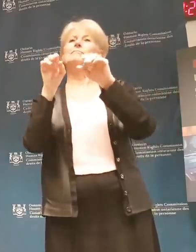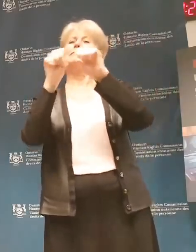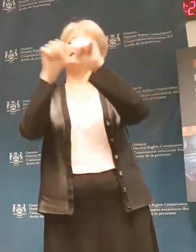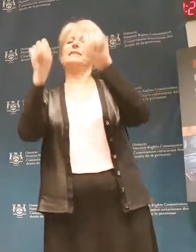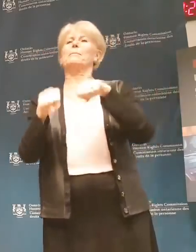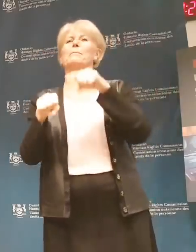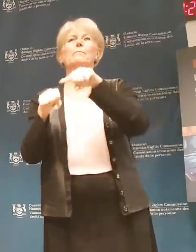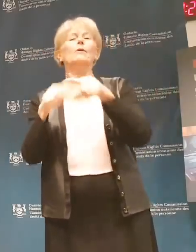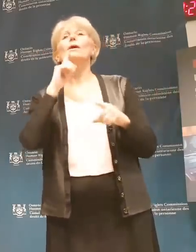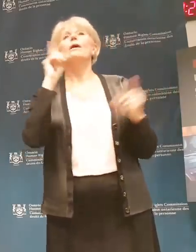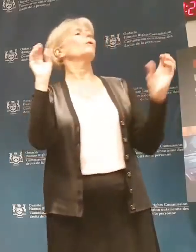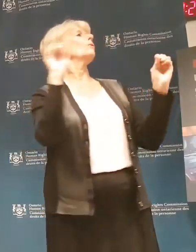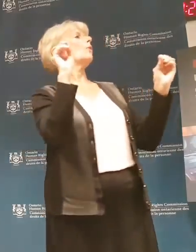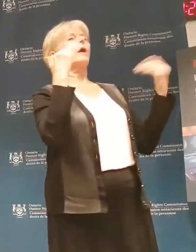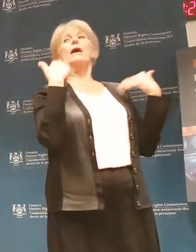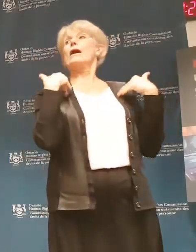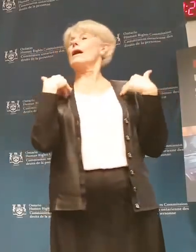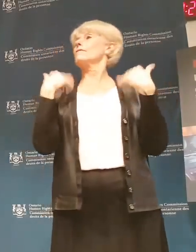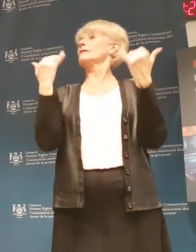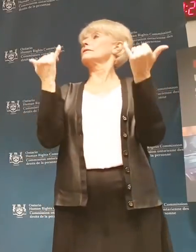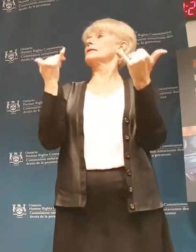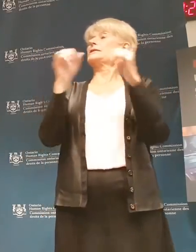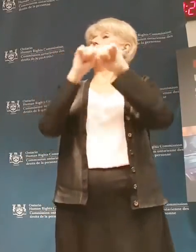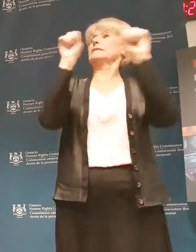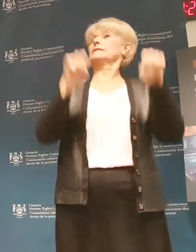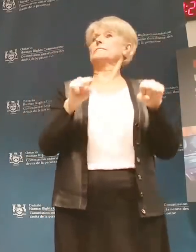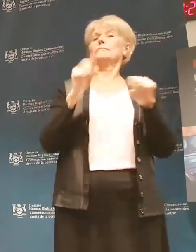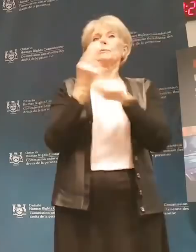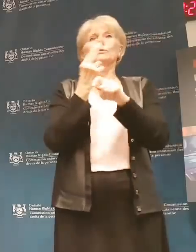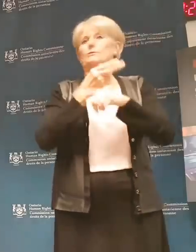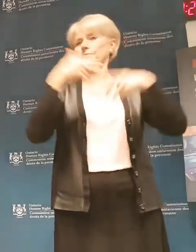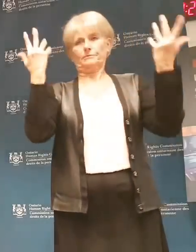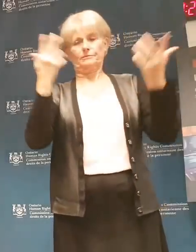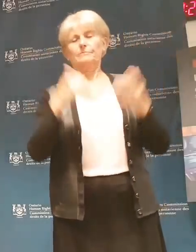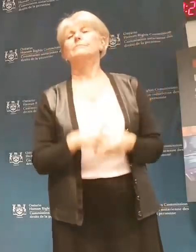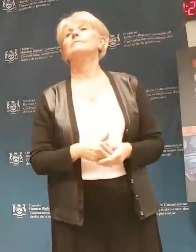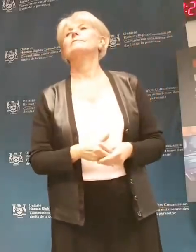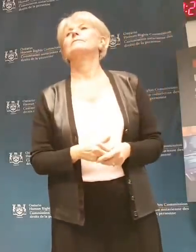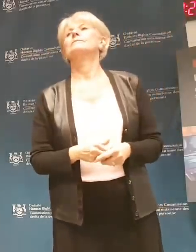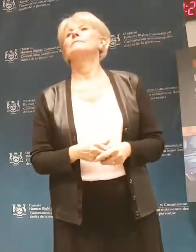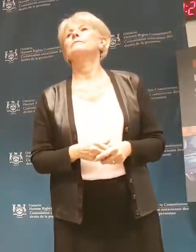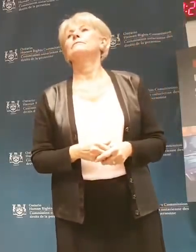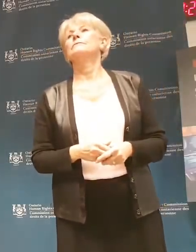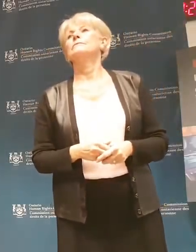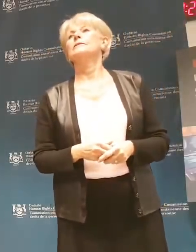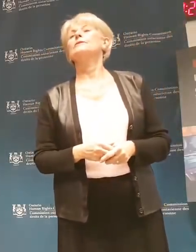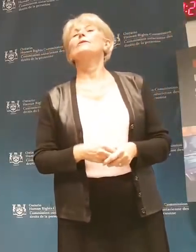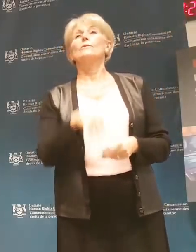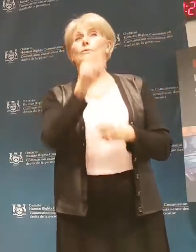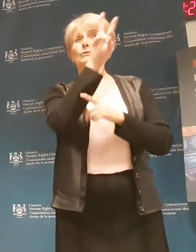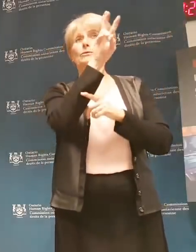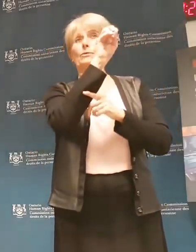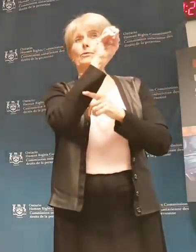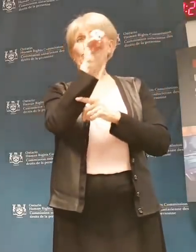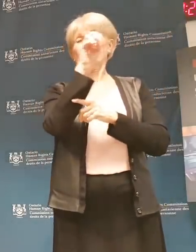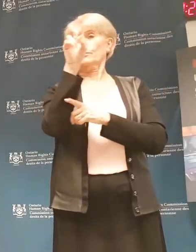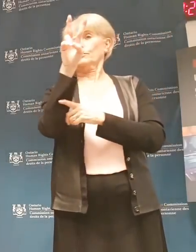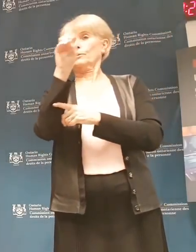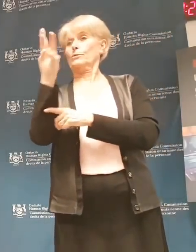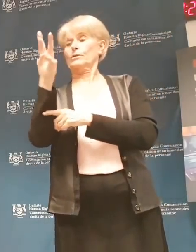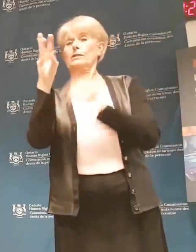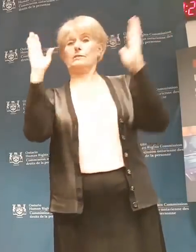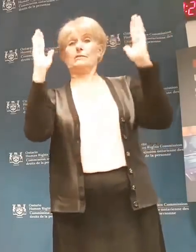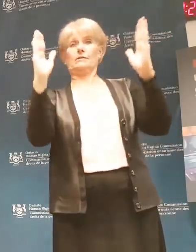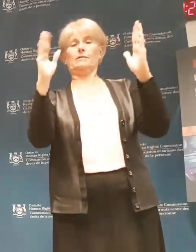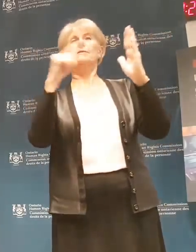is no existing data set that we could draw upon. The 2000 to 2006 data